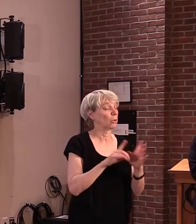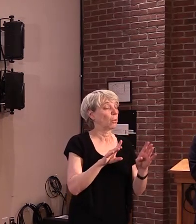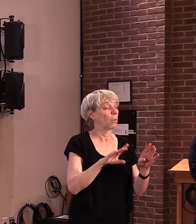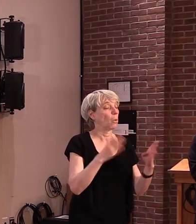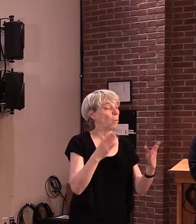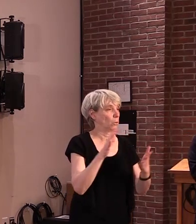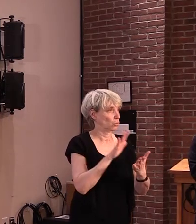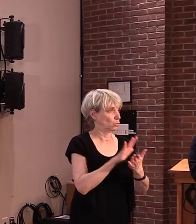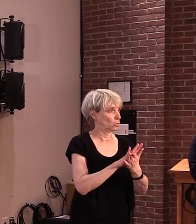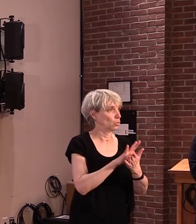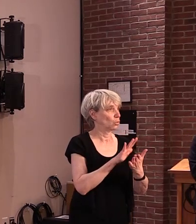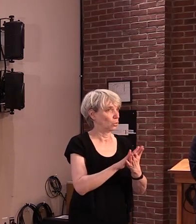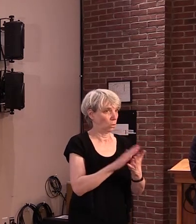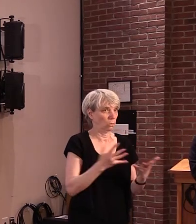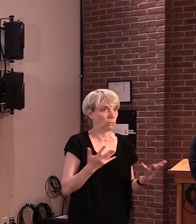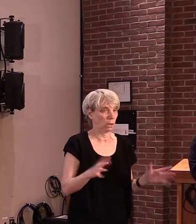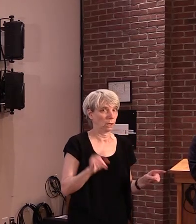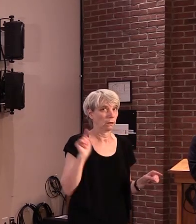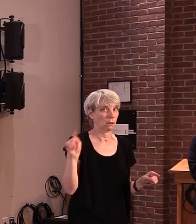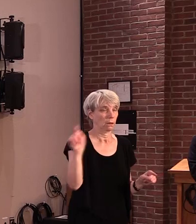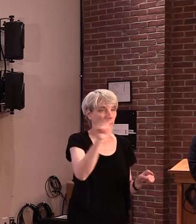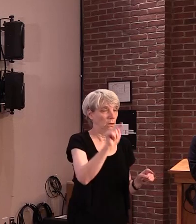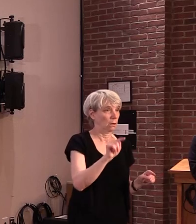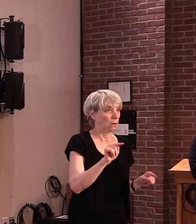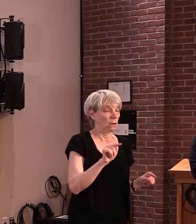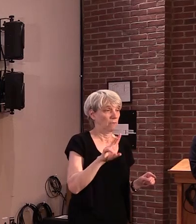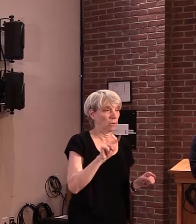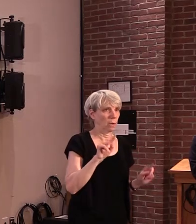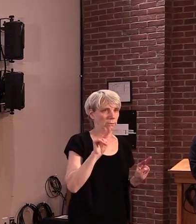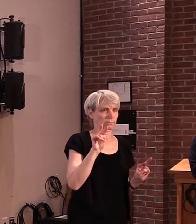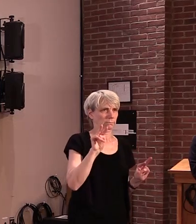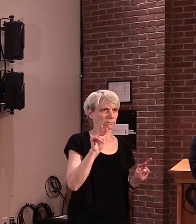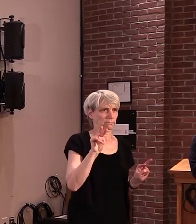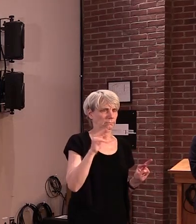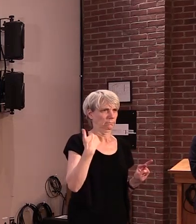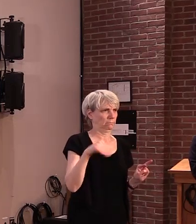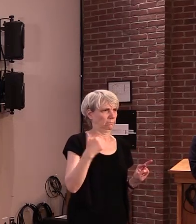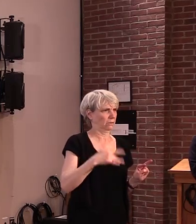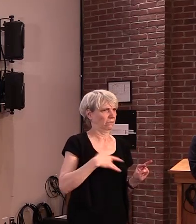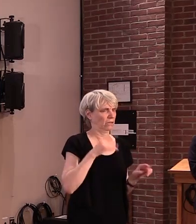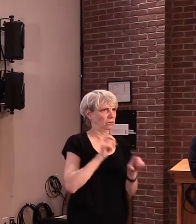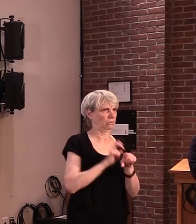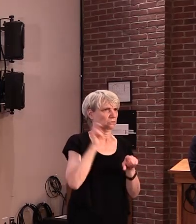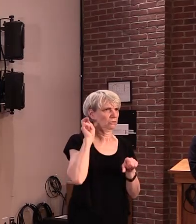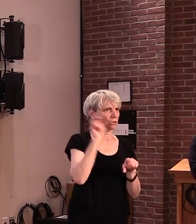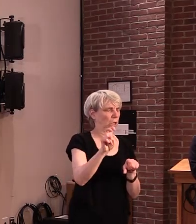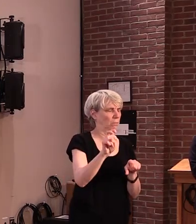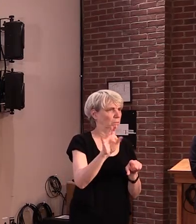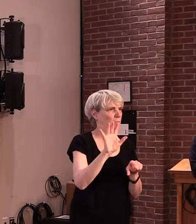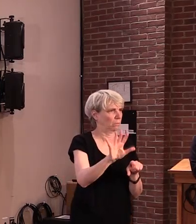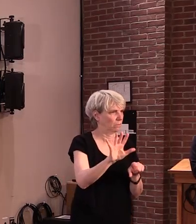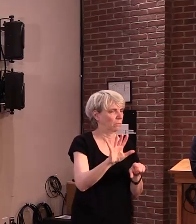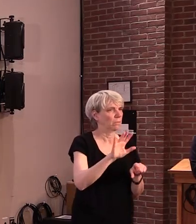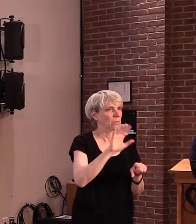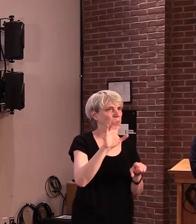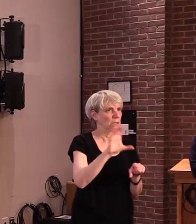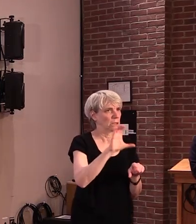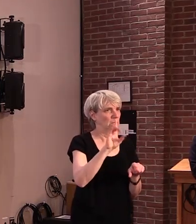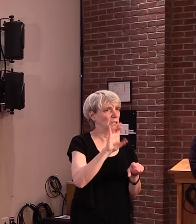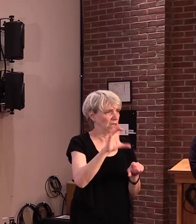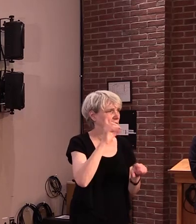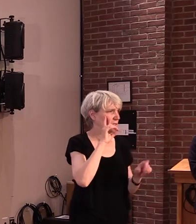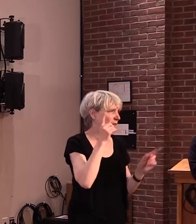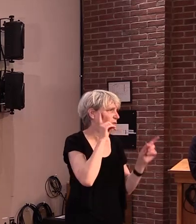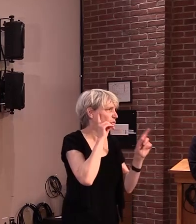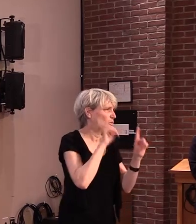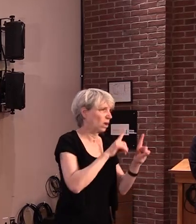schools, which we would regard as perhaps premature, and based on the newest CDC guidance might look premature.